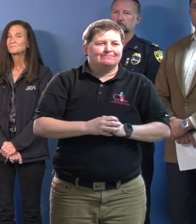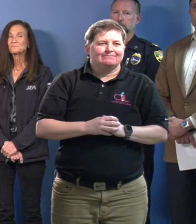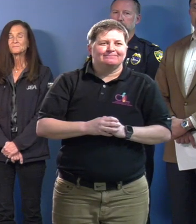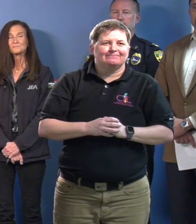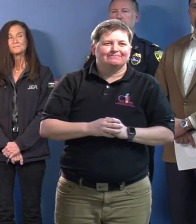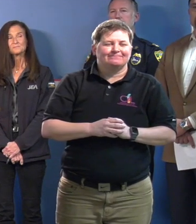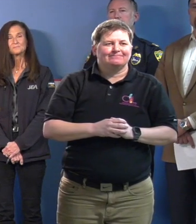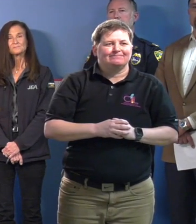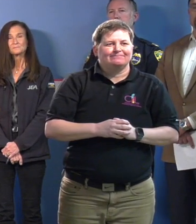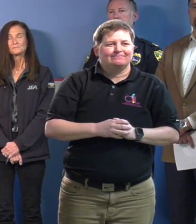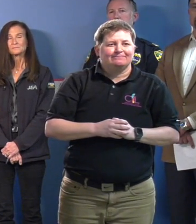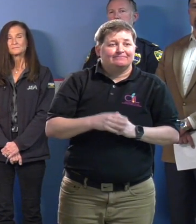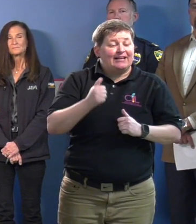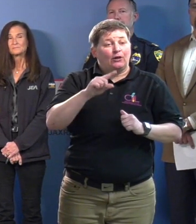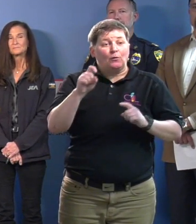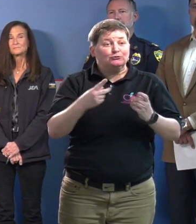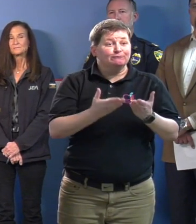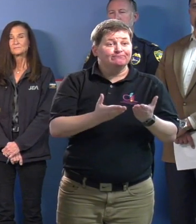Anybody else?